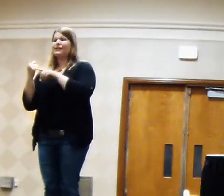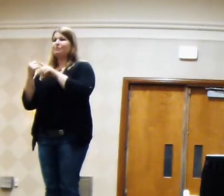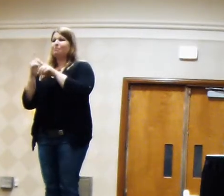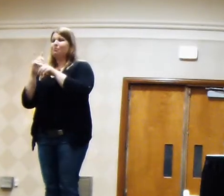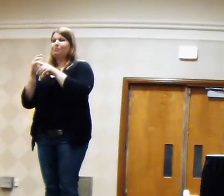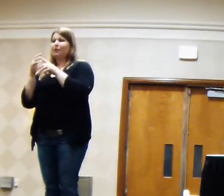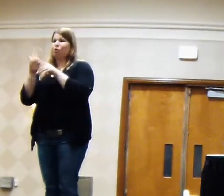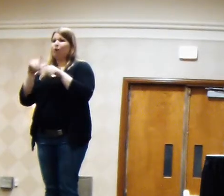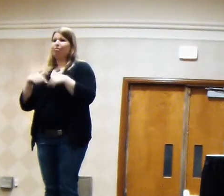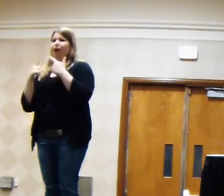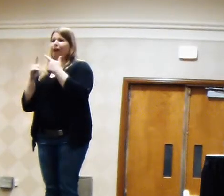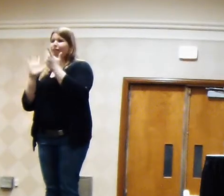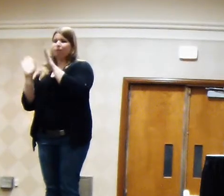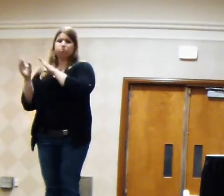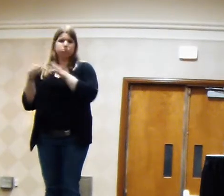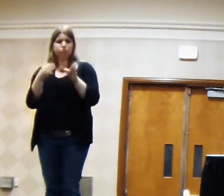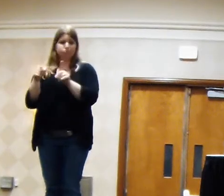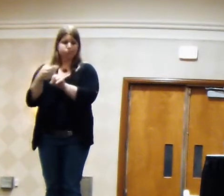doing. And